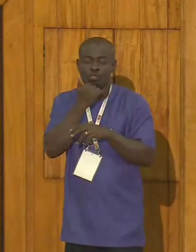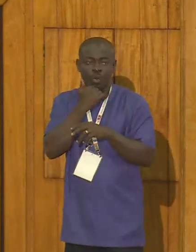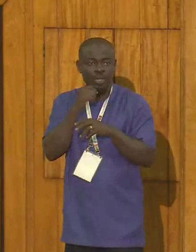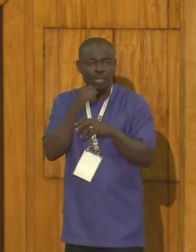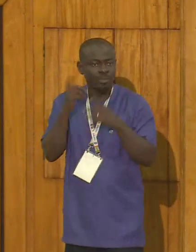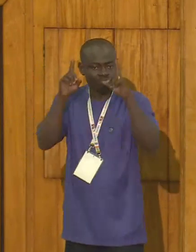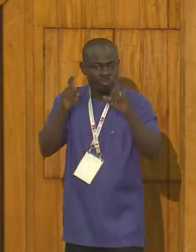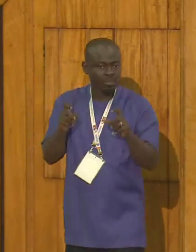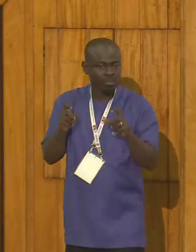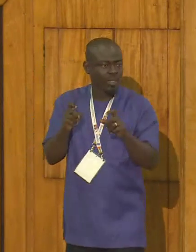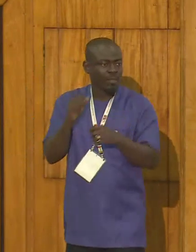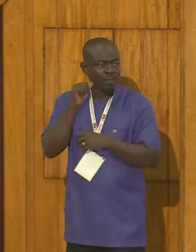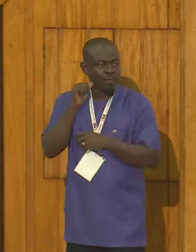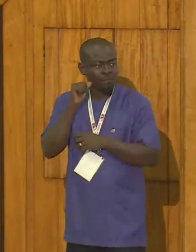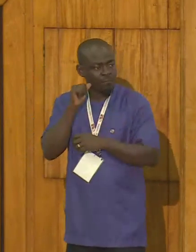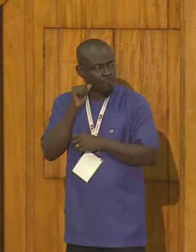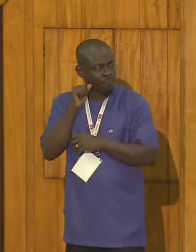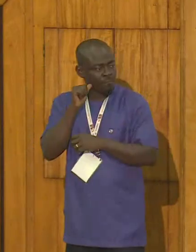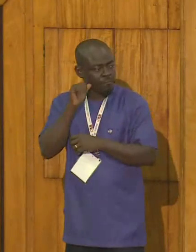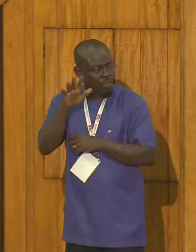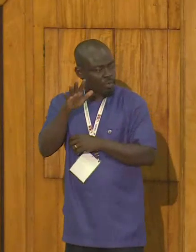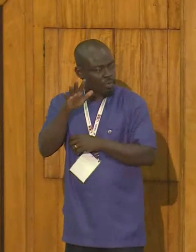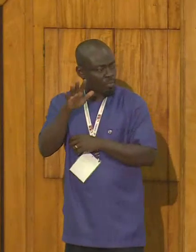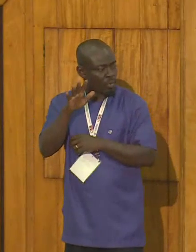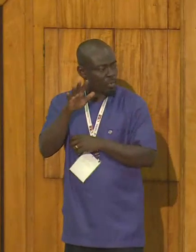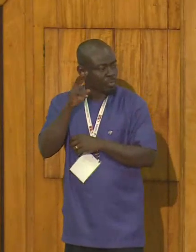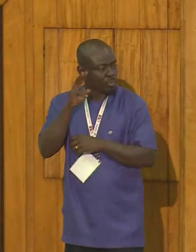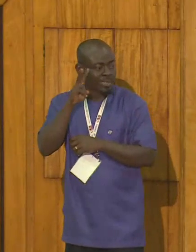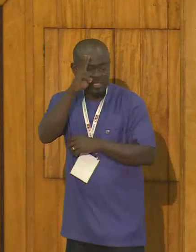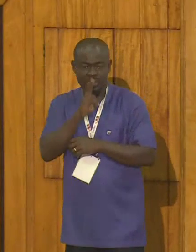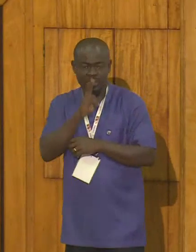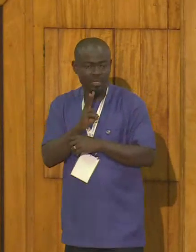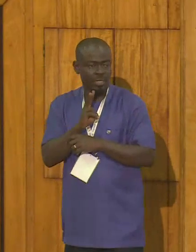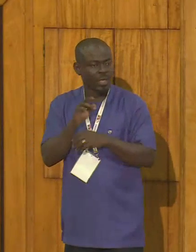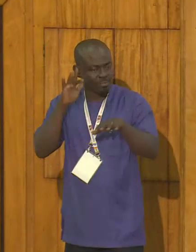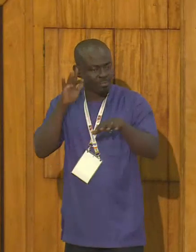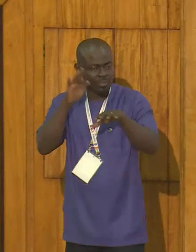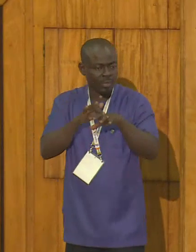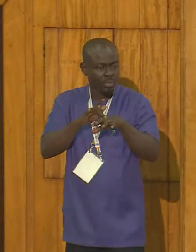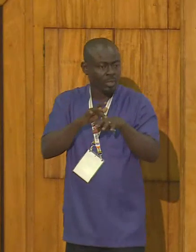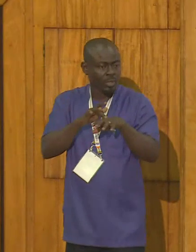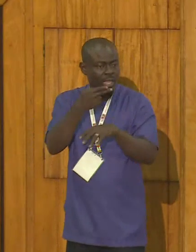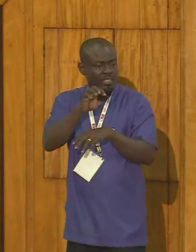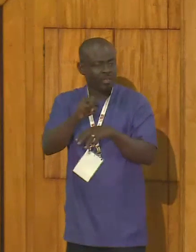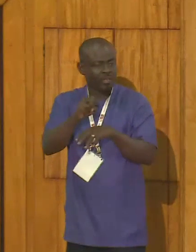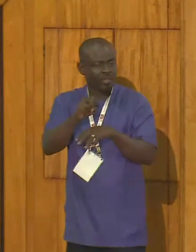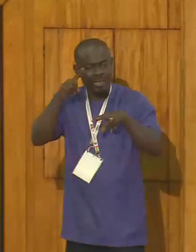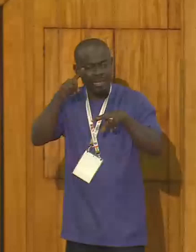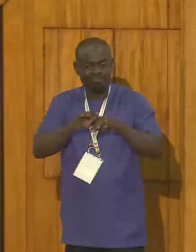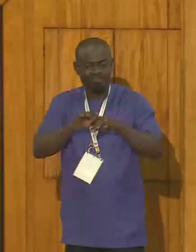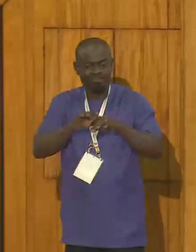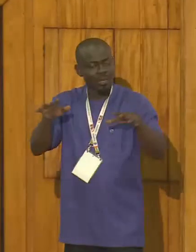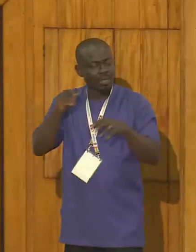Genital Schistosomiasis and its Implications for HIV Risk in Endemic Nigerian Communities. Please join me